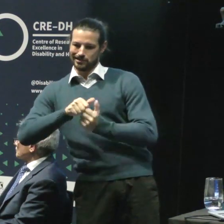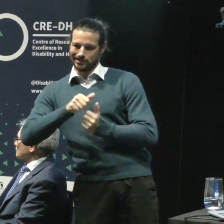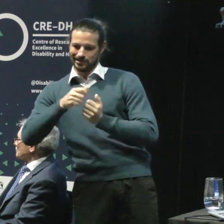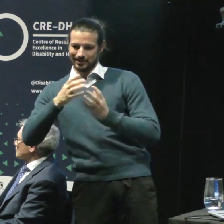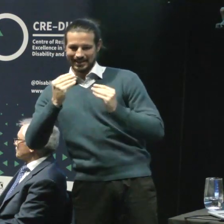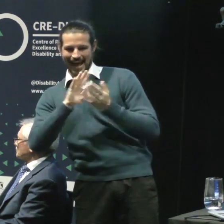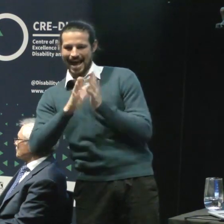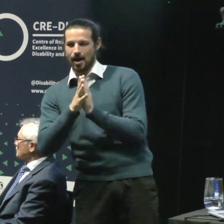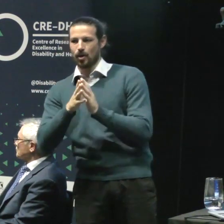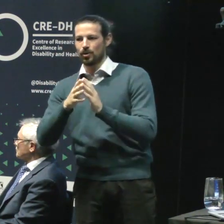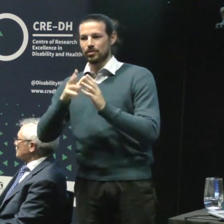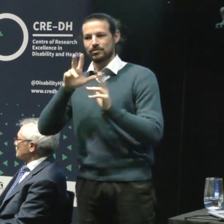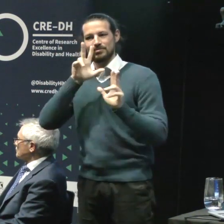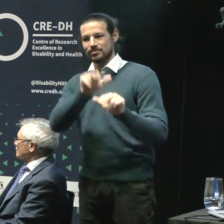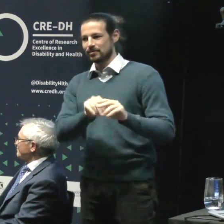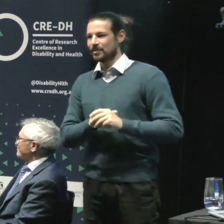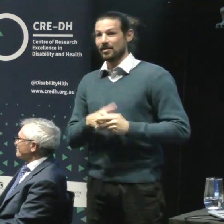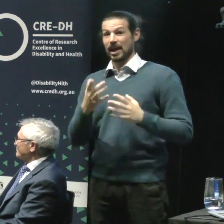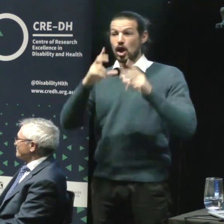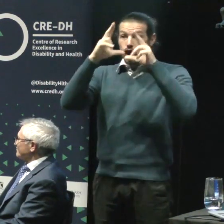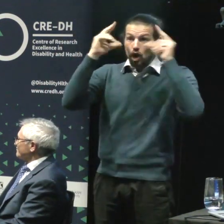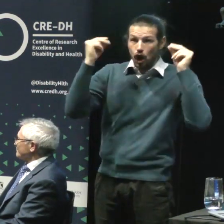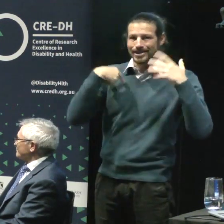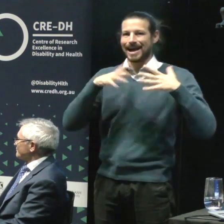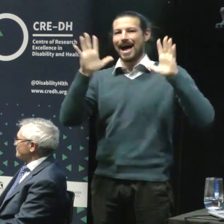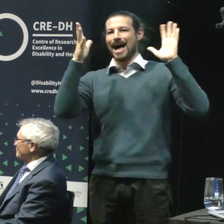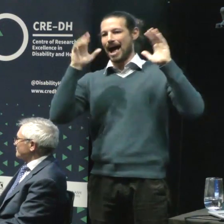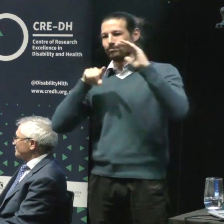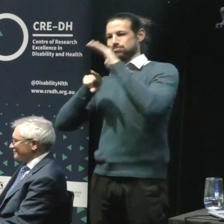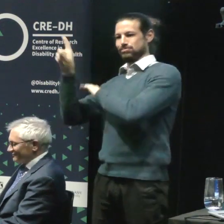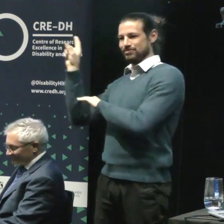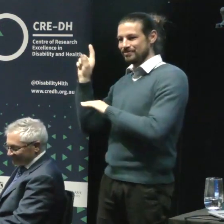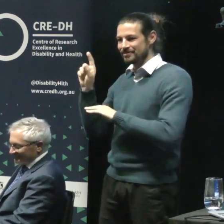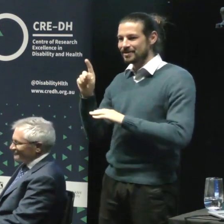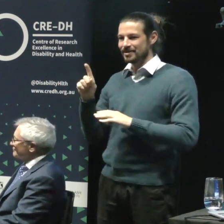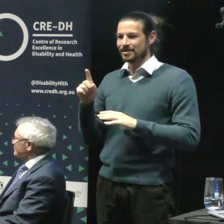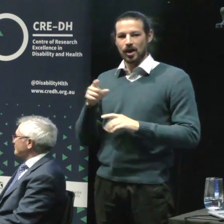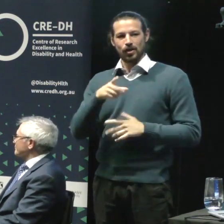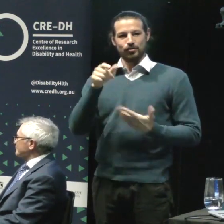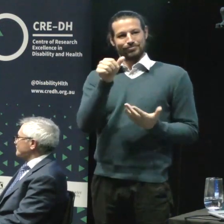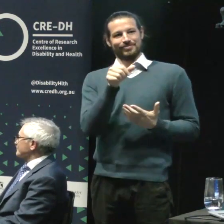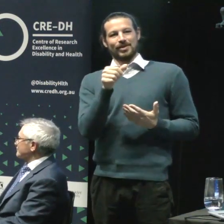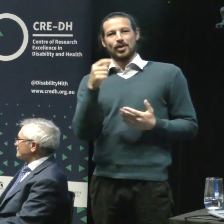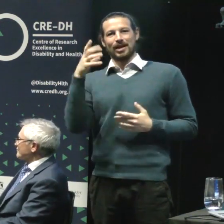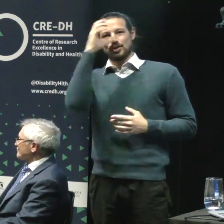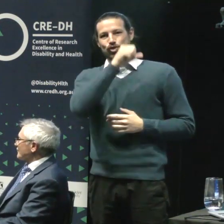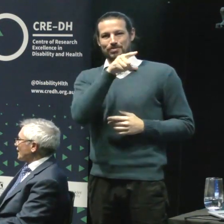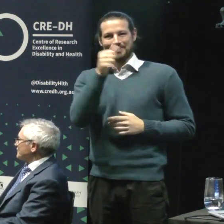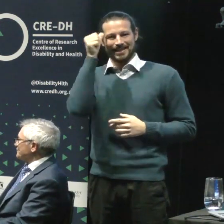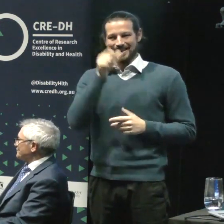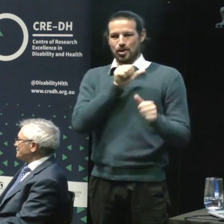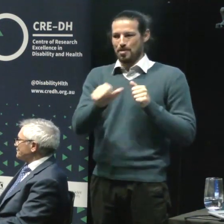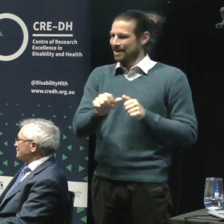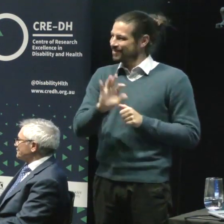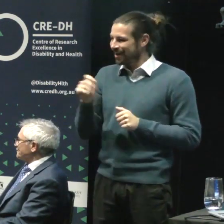a mile from nurses and people who thought they knew best and said, oh, no, you shouldn't do it like that. So I think that I'm